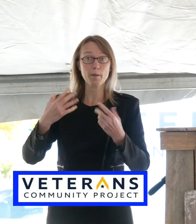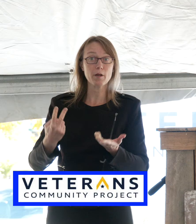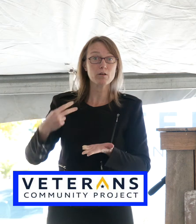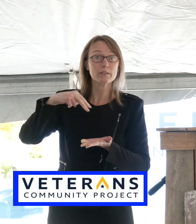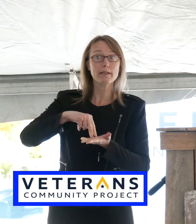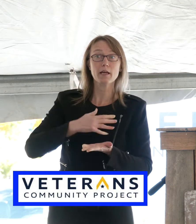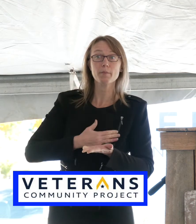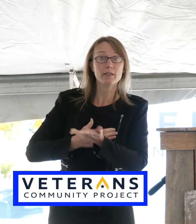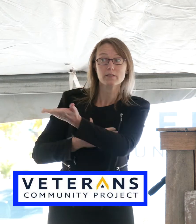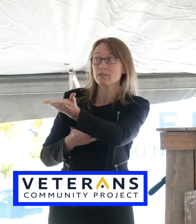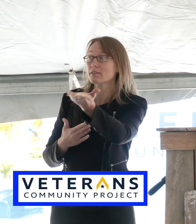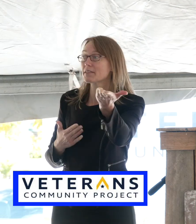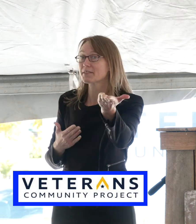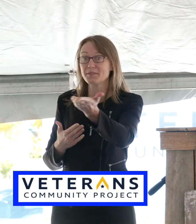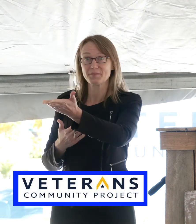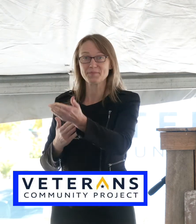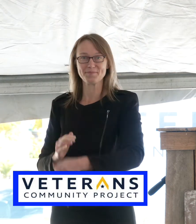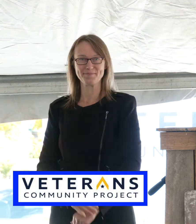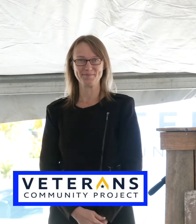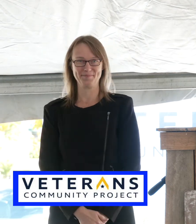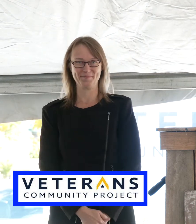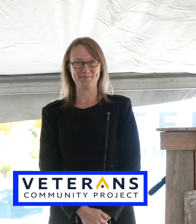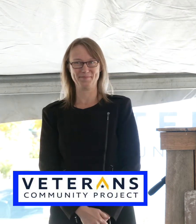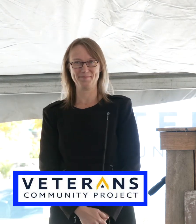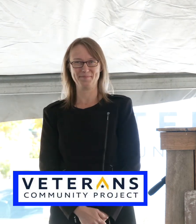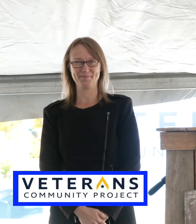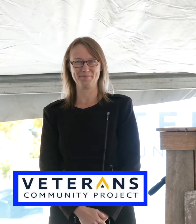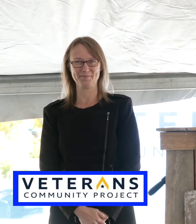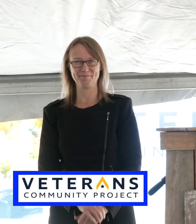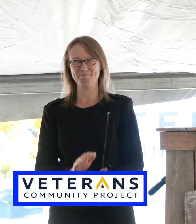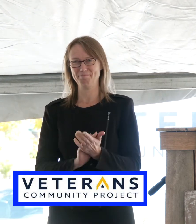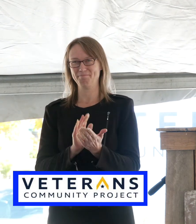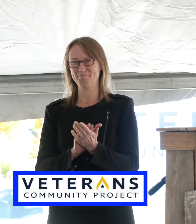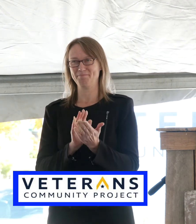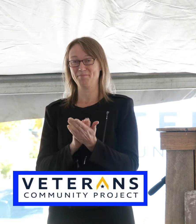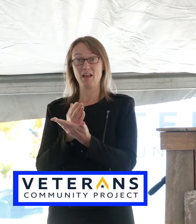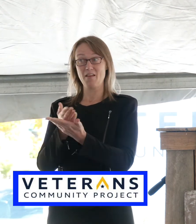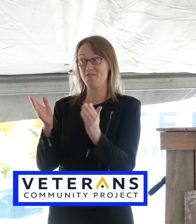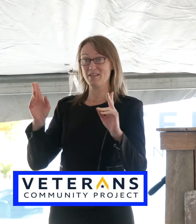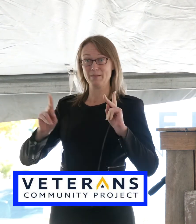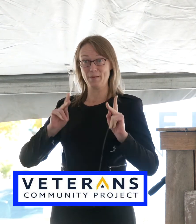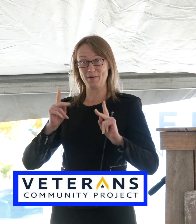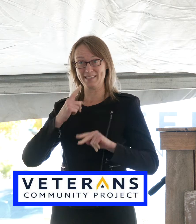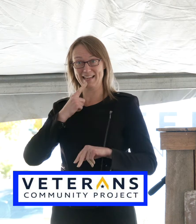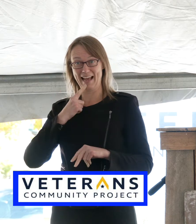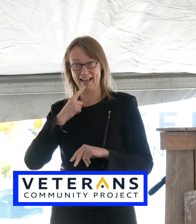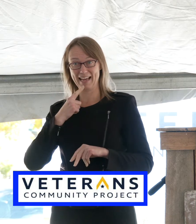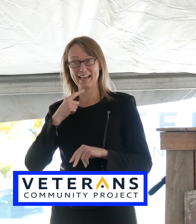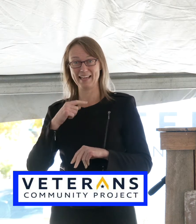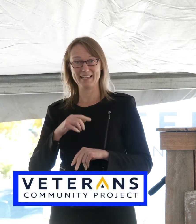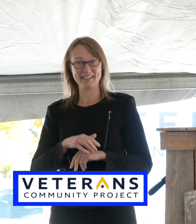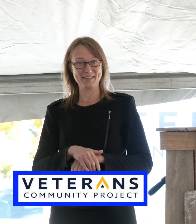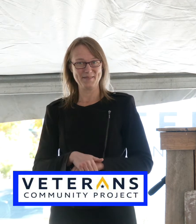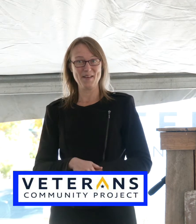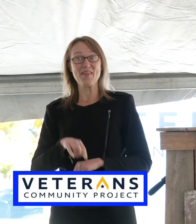to see. These are folks that say, this matters.